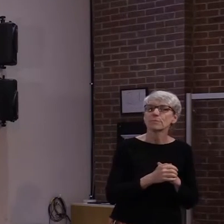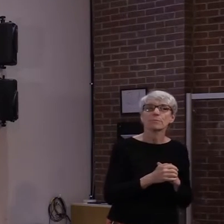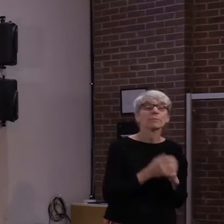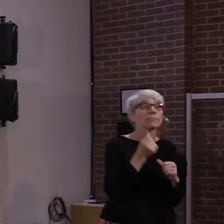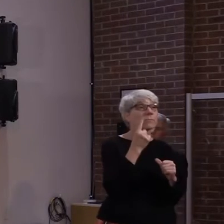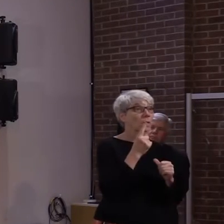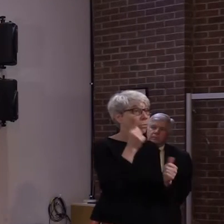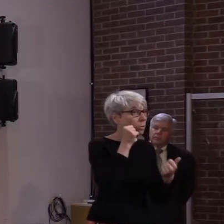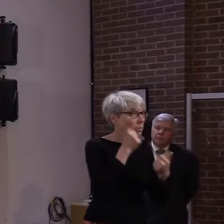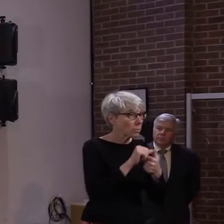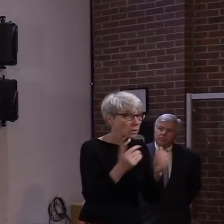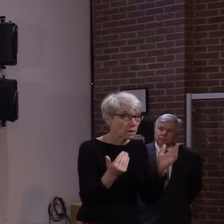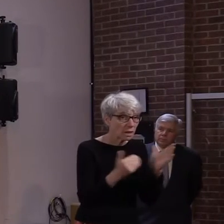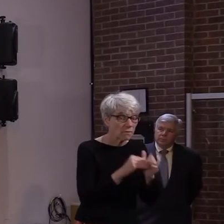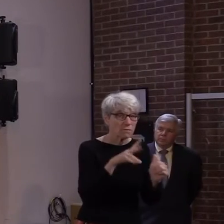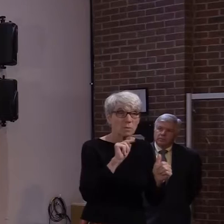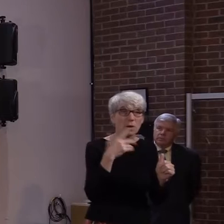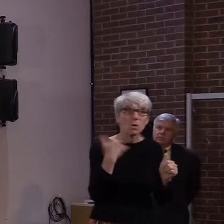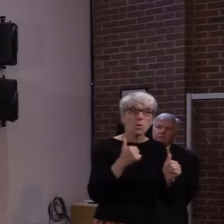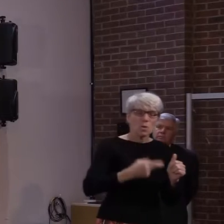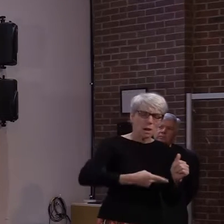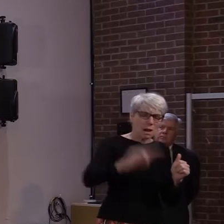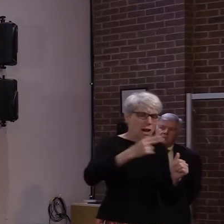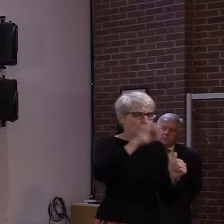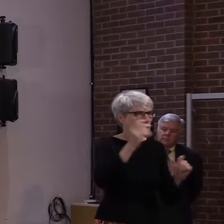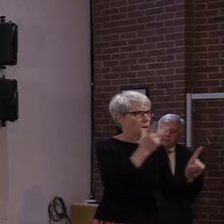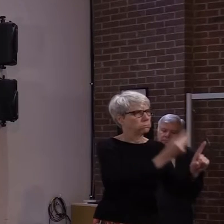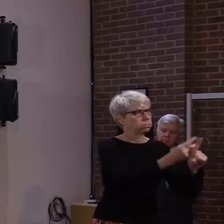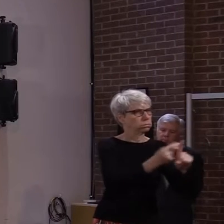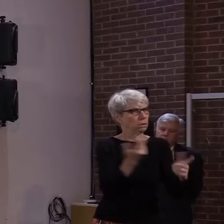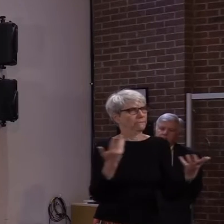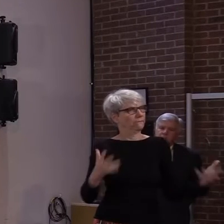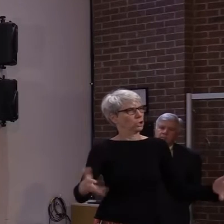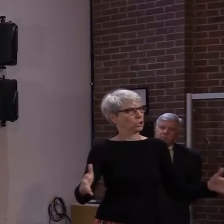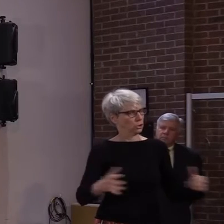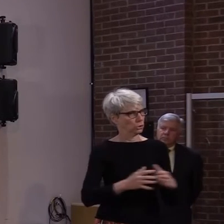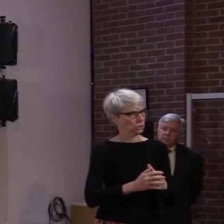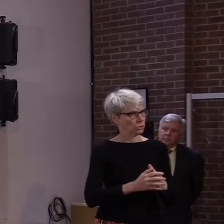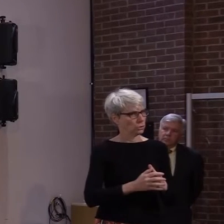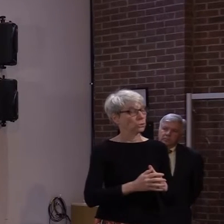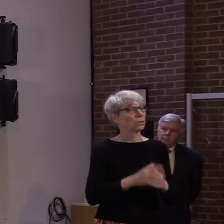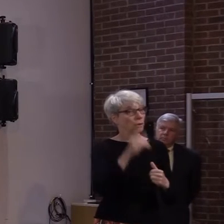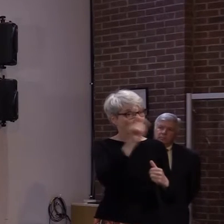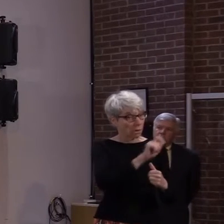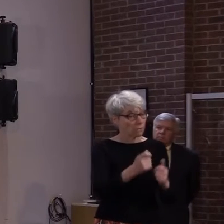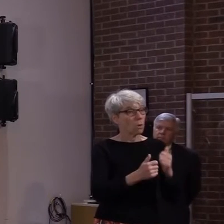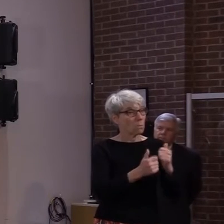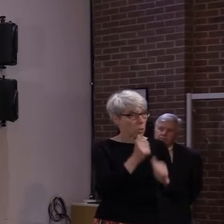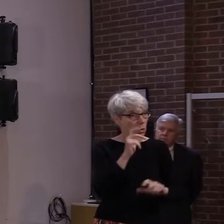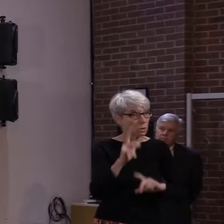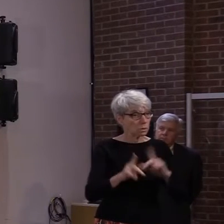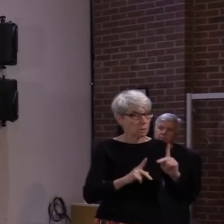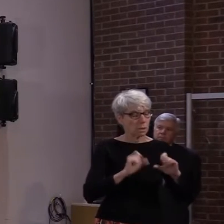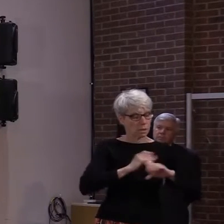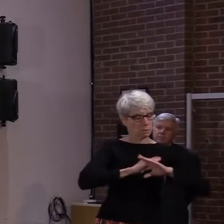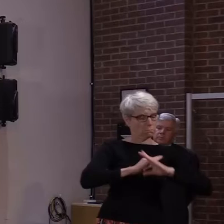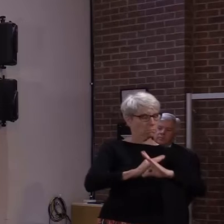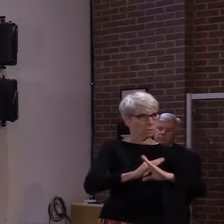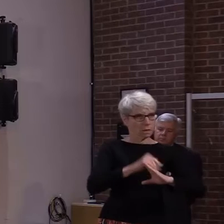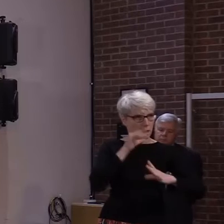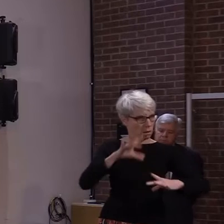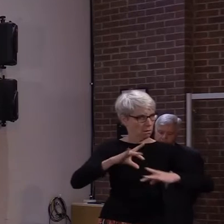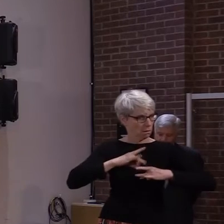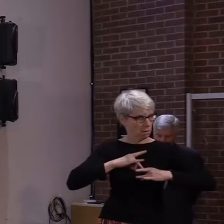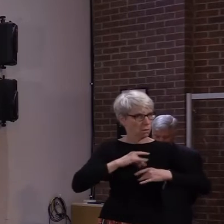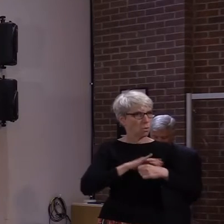Vermont's high vaccination rates mean the vast majority of Vermonters are protected from the virus, which also keeps the